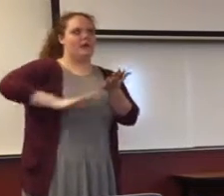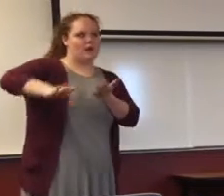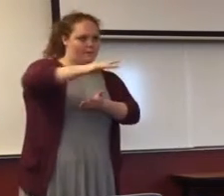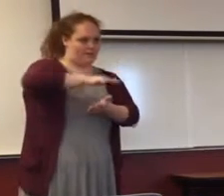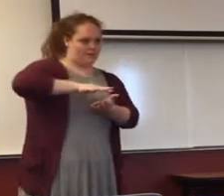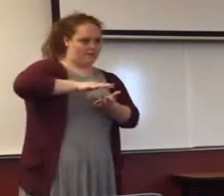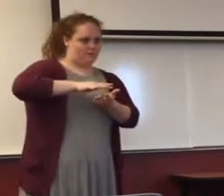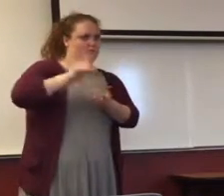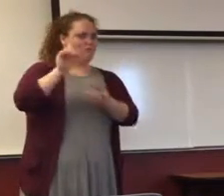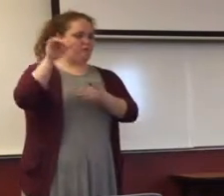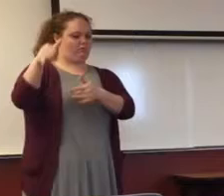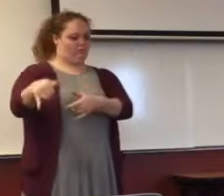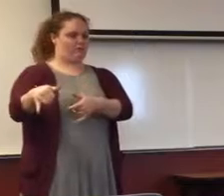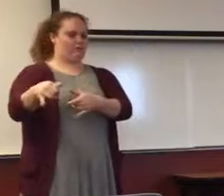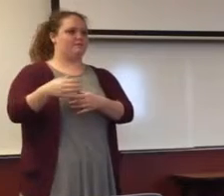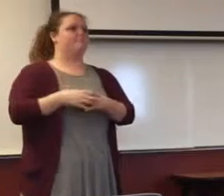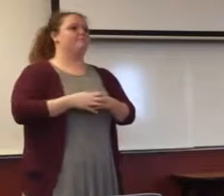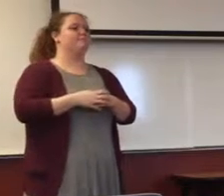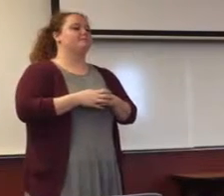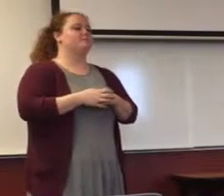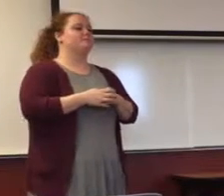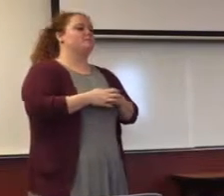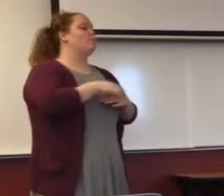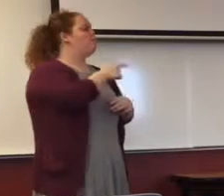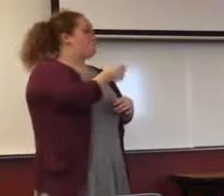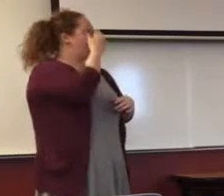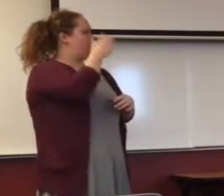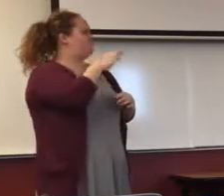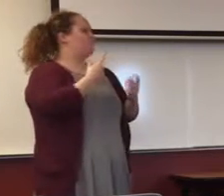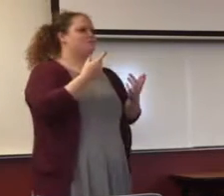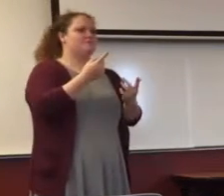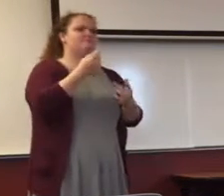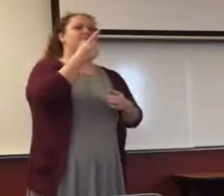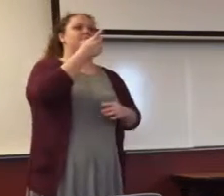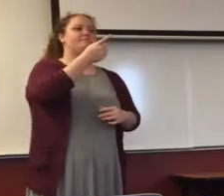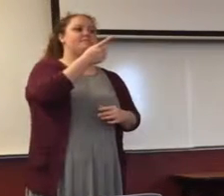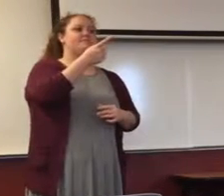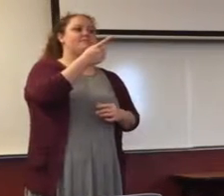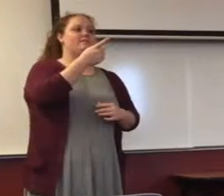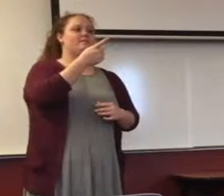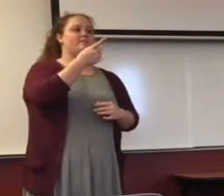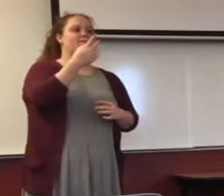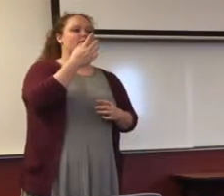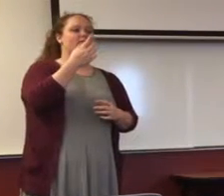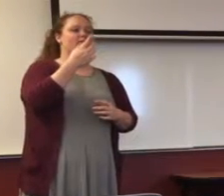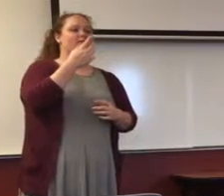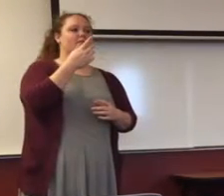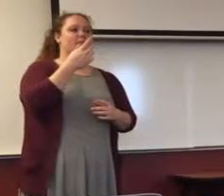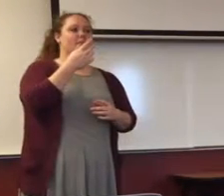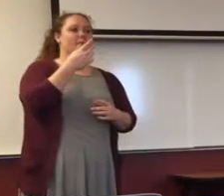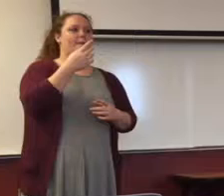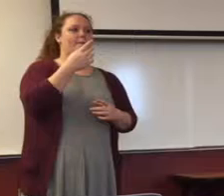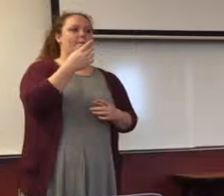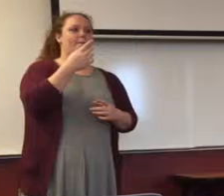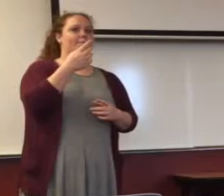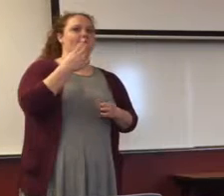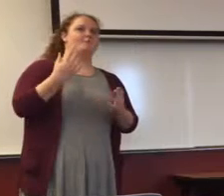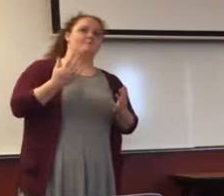exactly how much it's gonna cost us, so we don't make money off students. Okay. So there could be upwards of 60 to 80 people there,